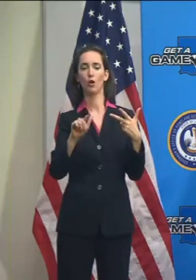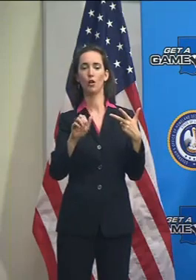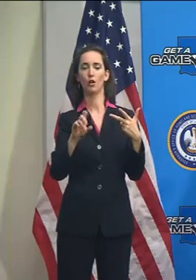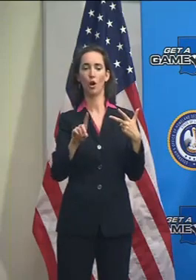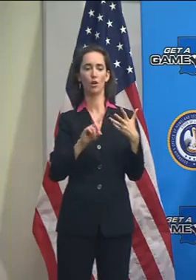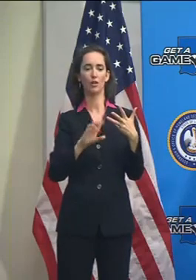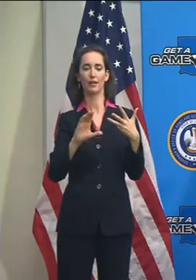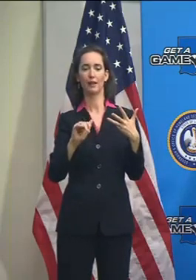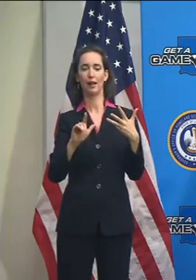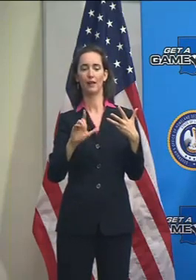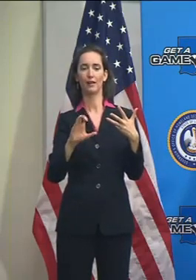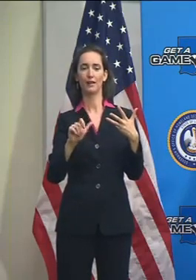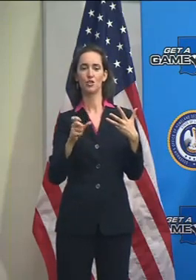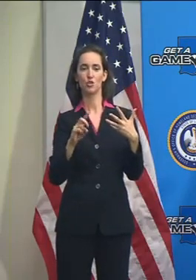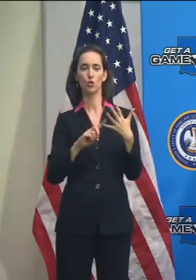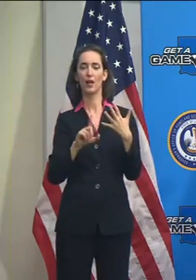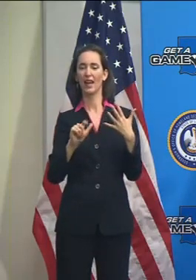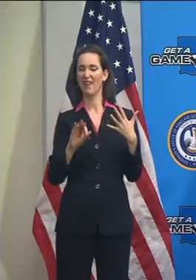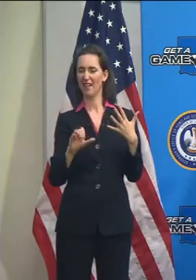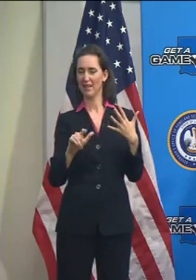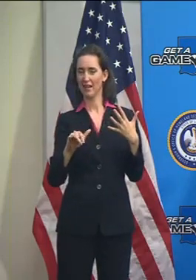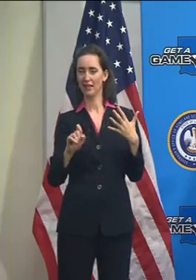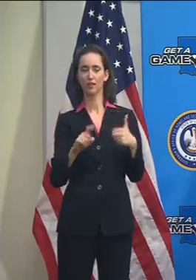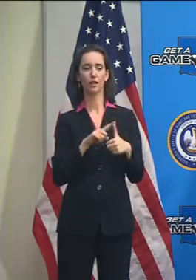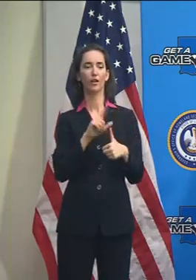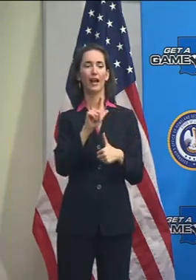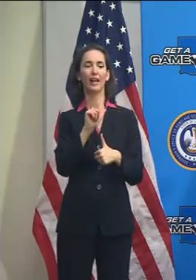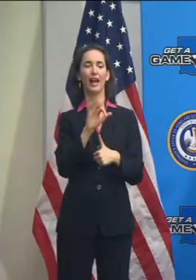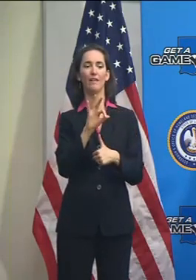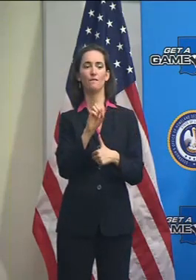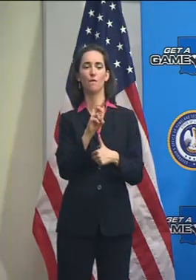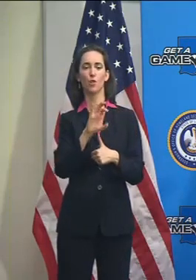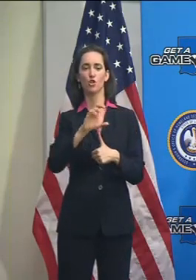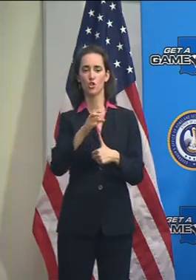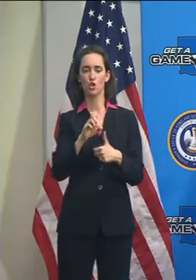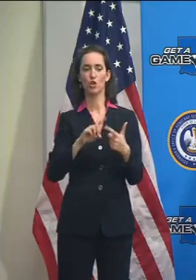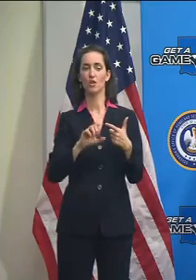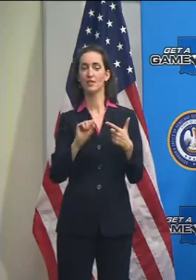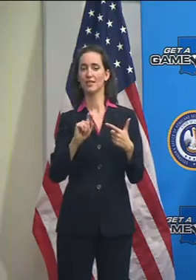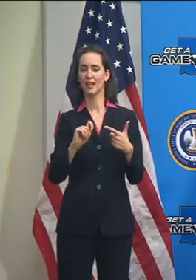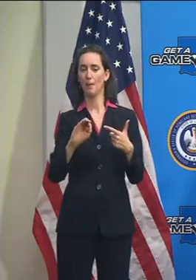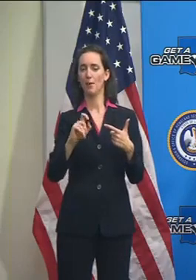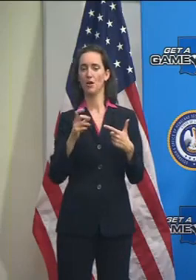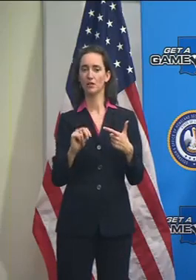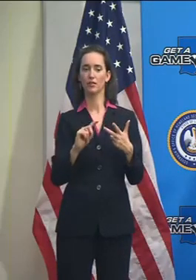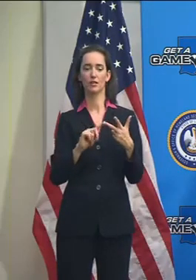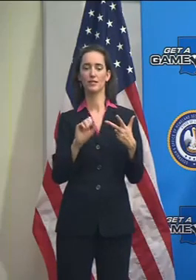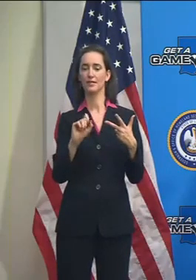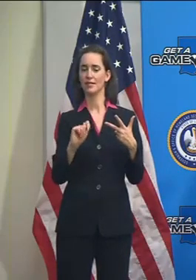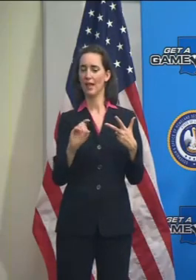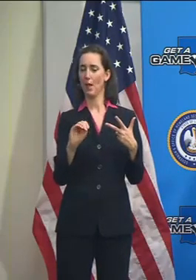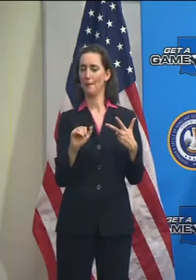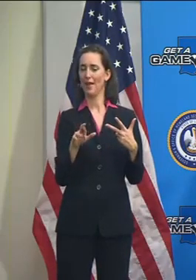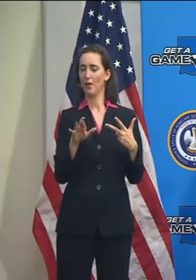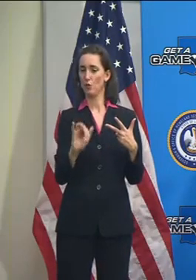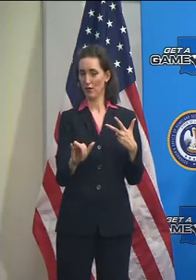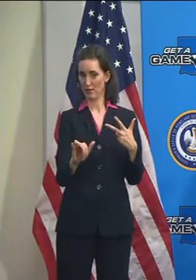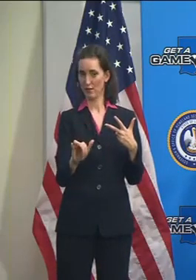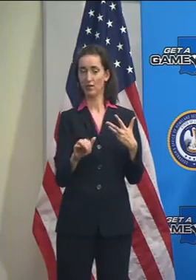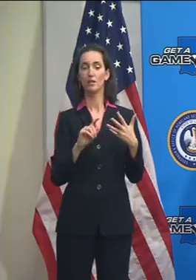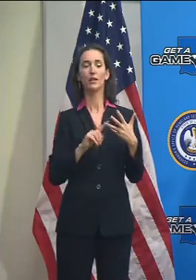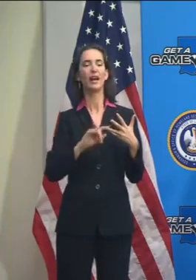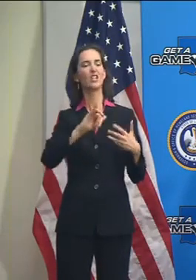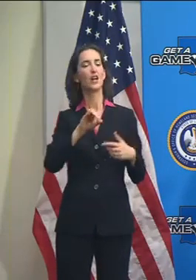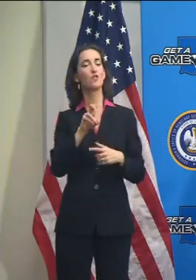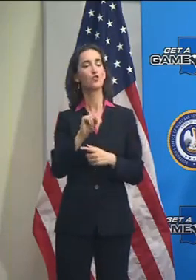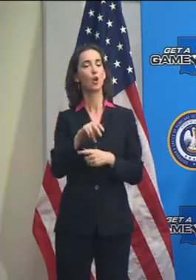Calcasieu, Lafayette, Lafourche, St. Martin, and St. Mary, and in Jefferson